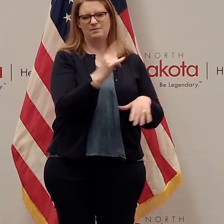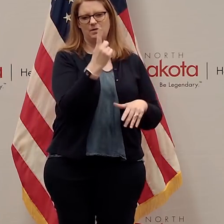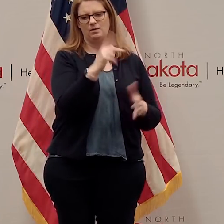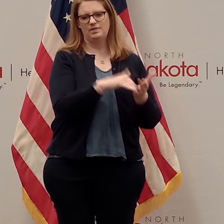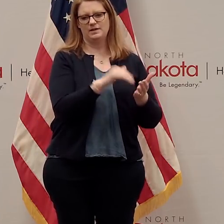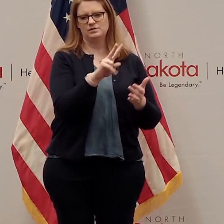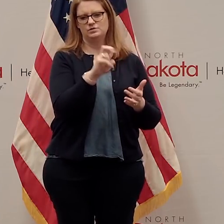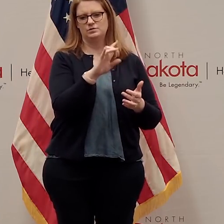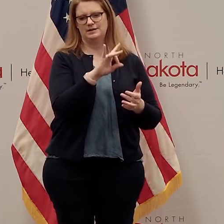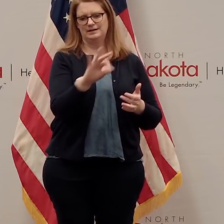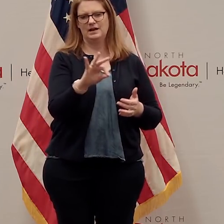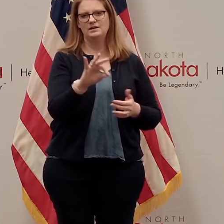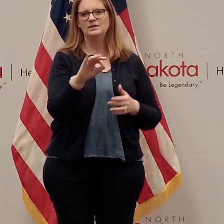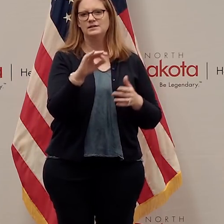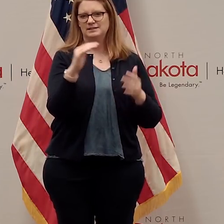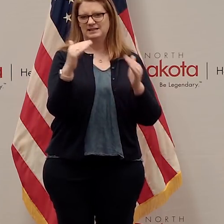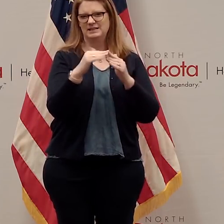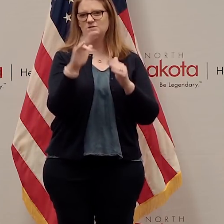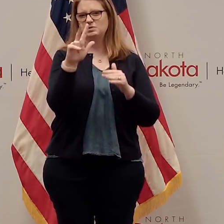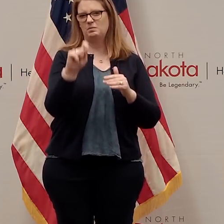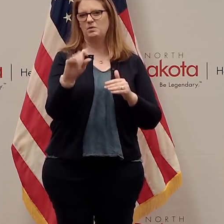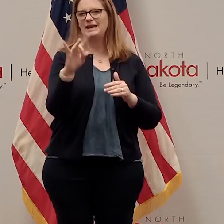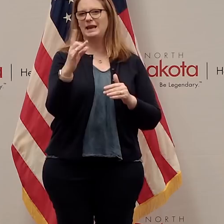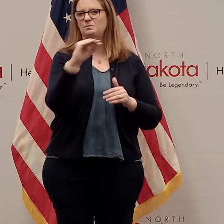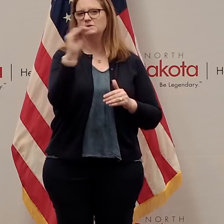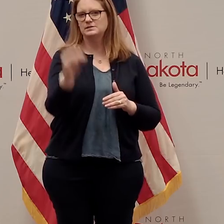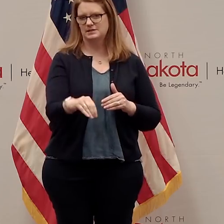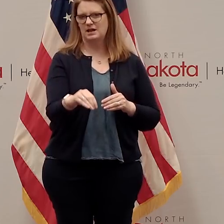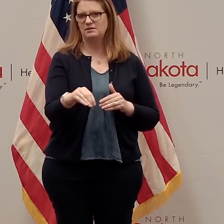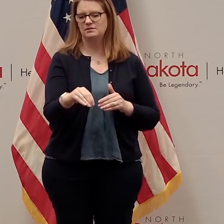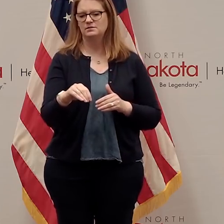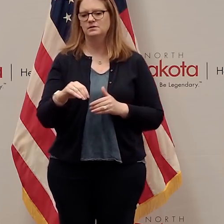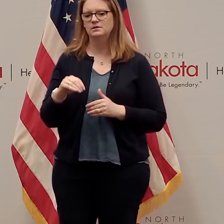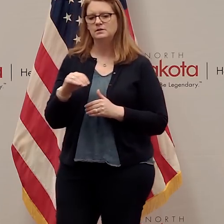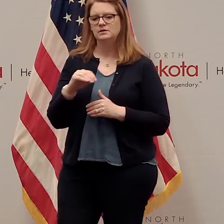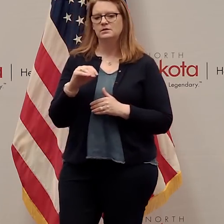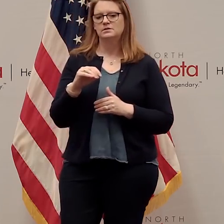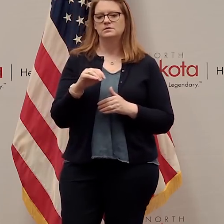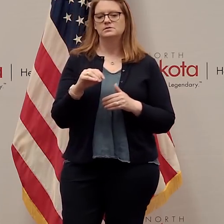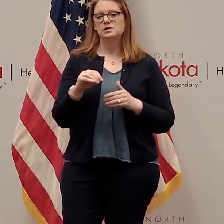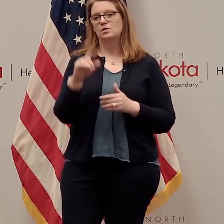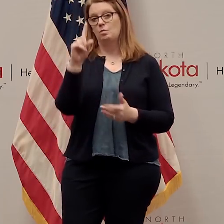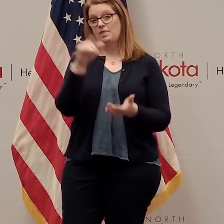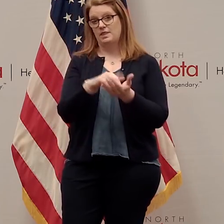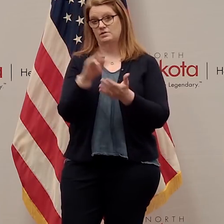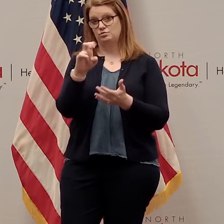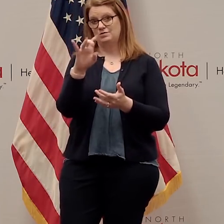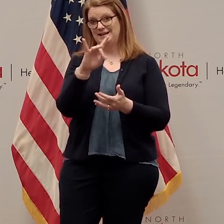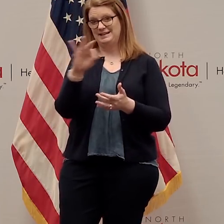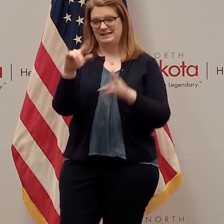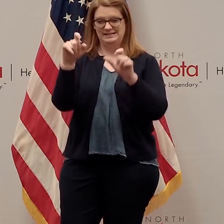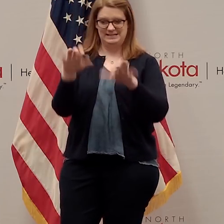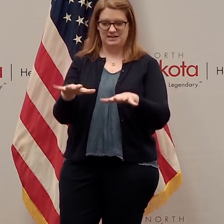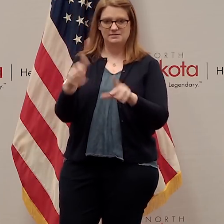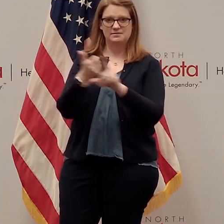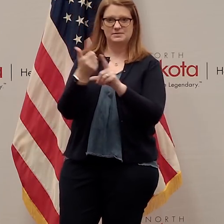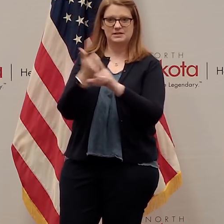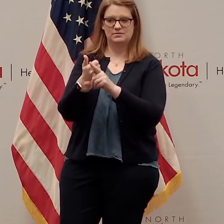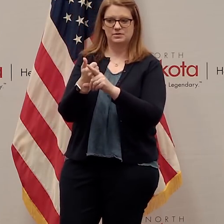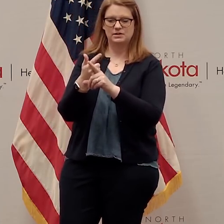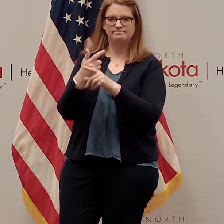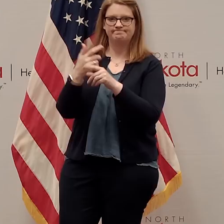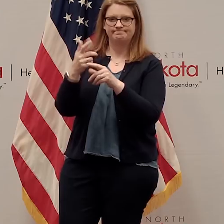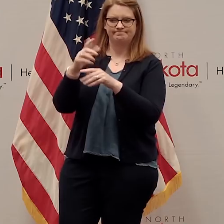to 3.8%. And again, the 1,289 were the tests that were completed by all